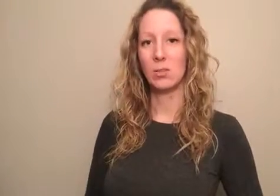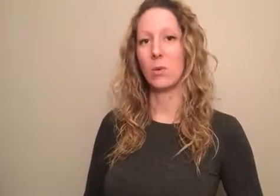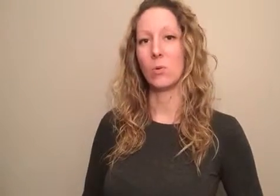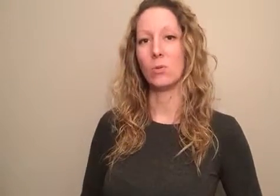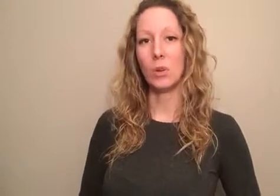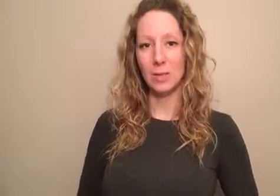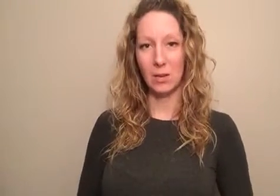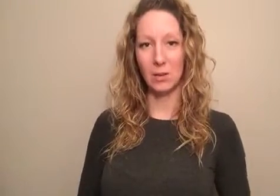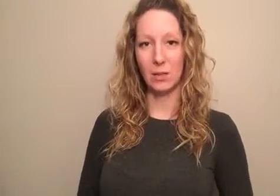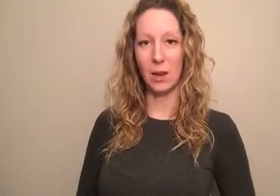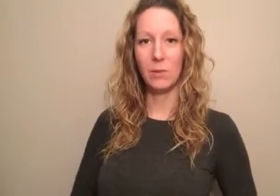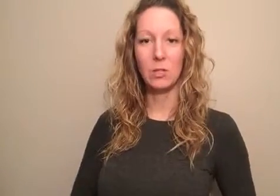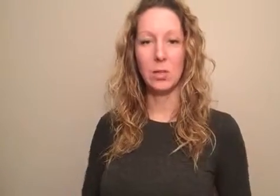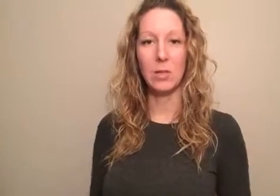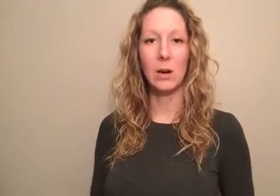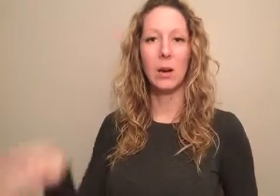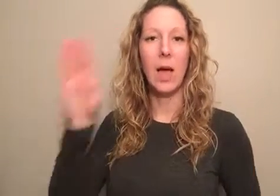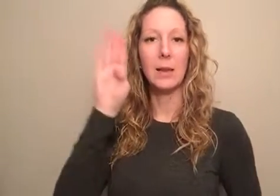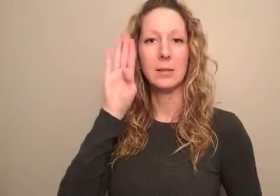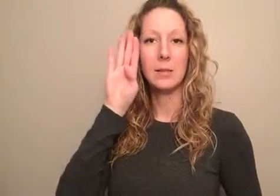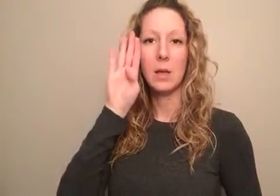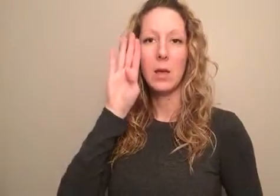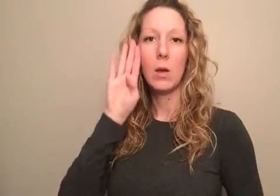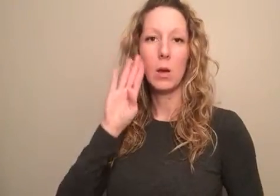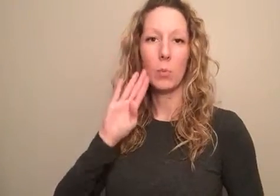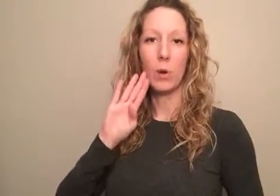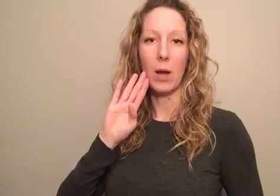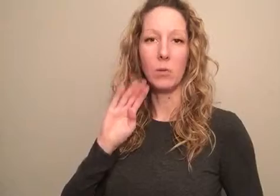going to go straight down the side of your cheek there and it's brown,